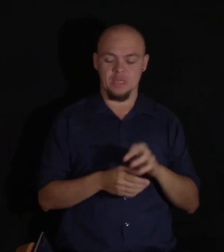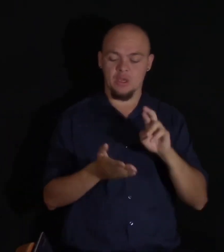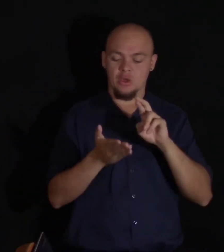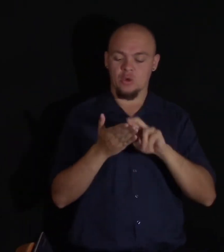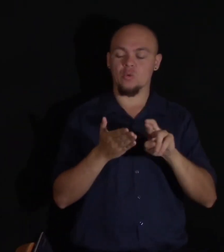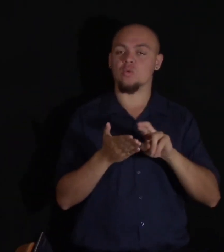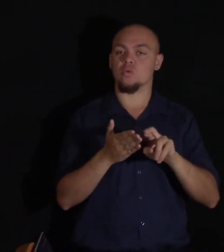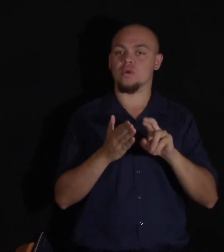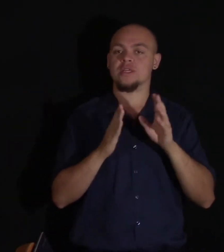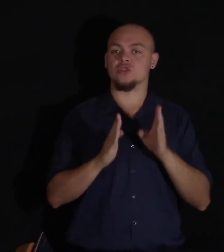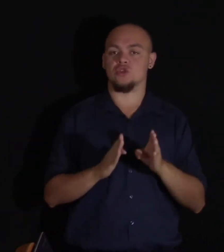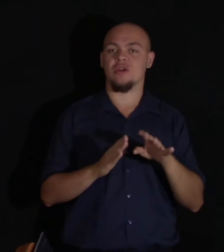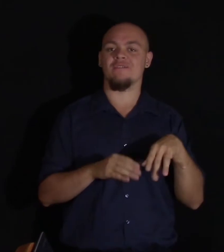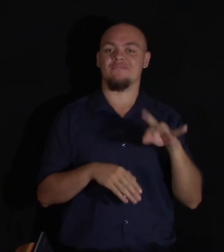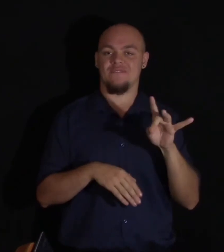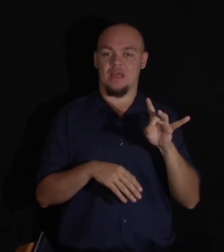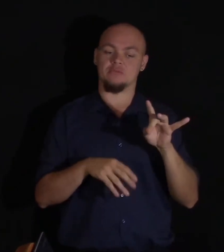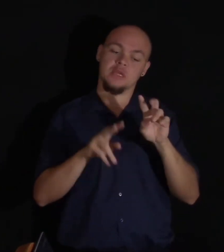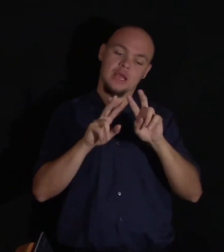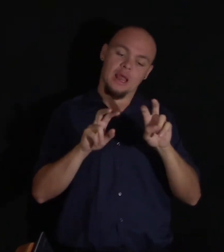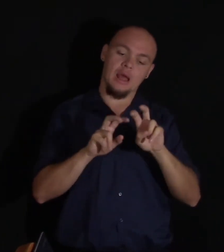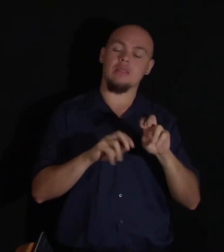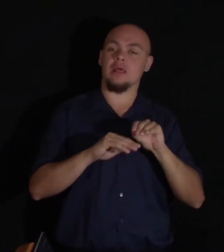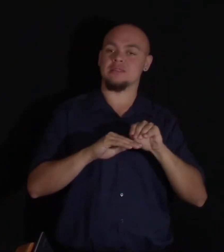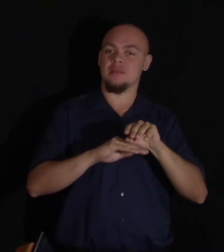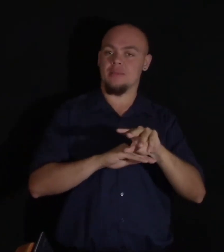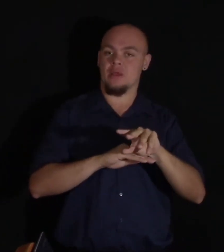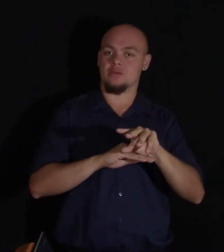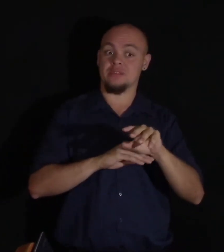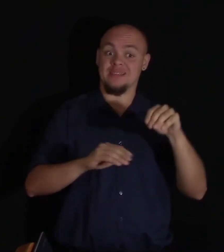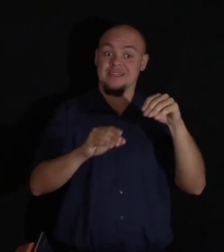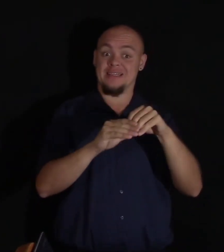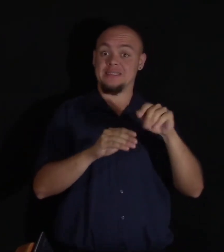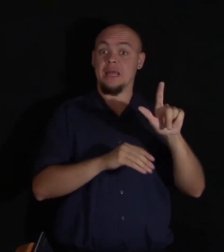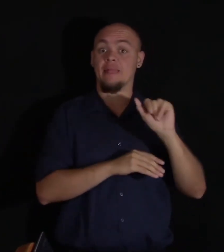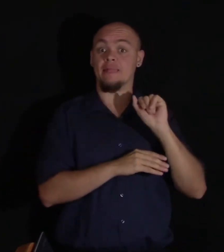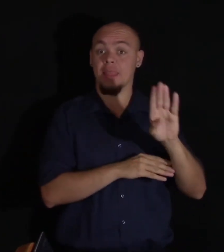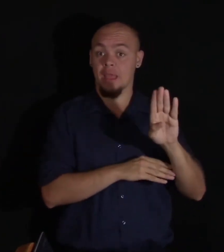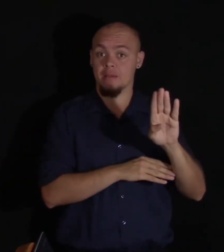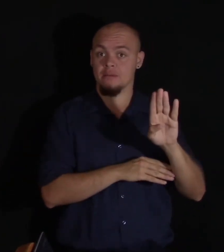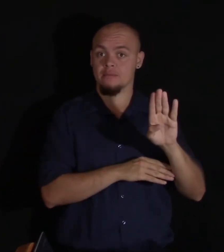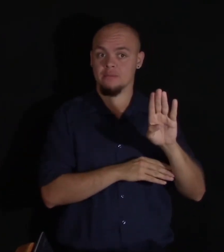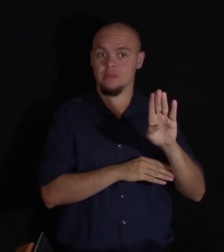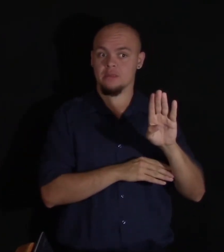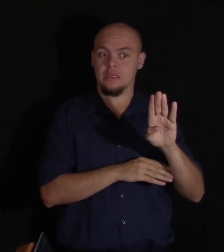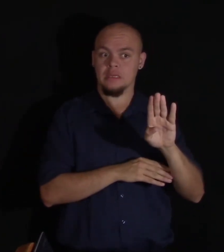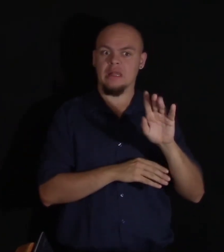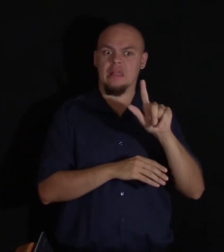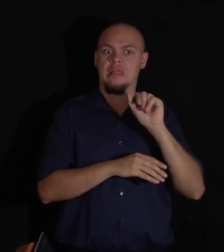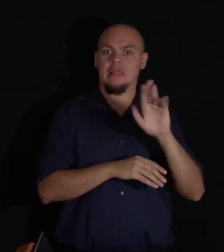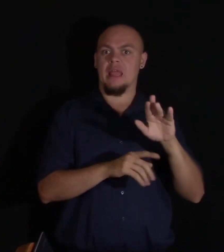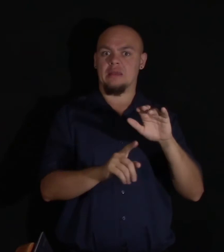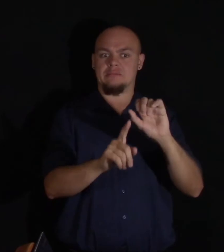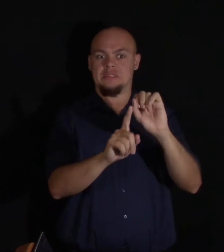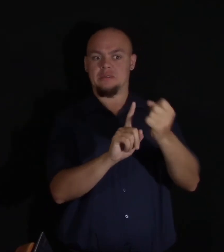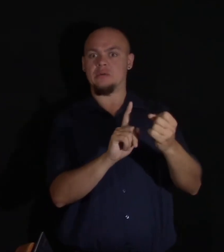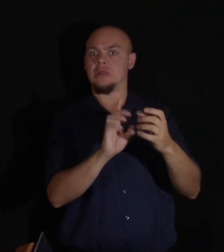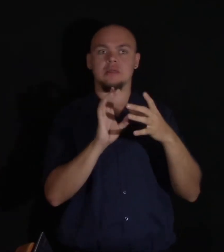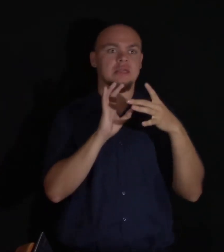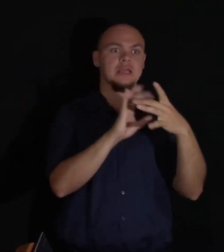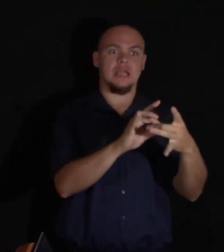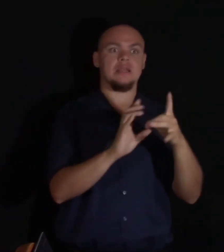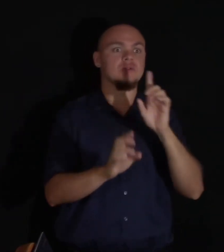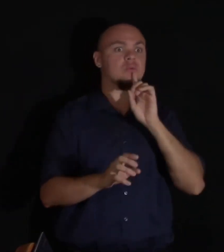Researchers have found and analyzed these biases in a lab, under laboratory conditions, with no connection to